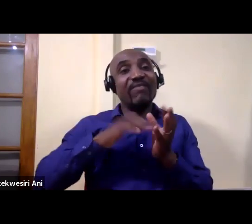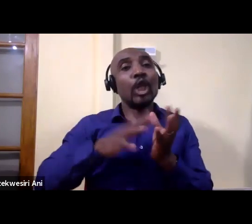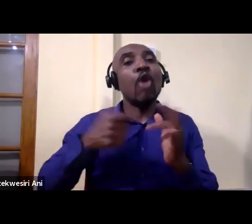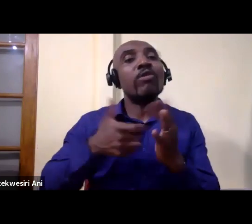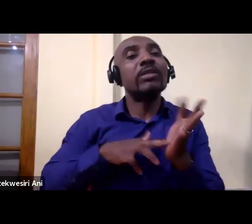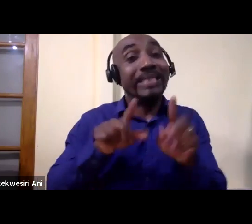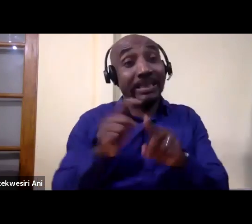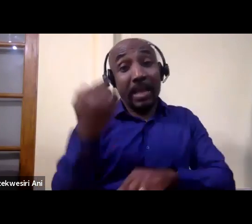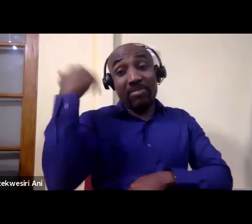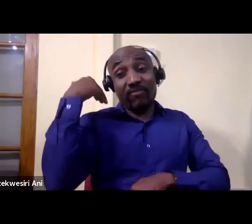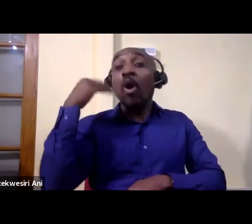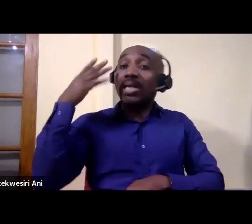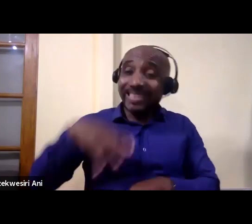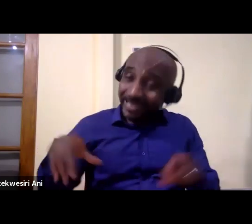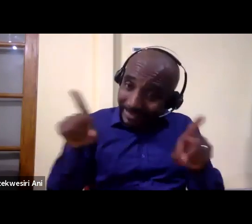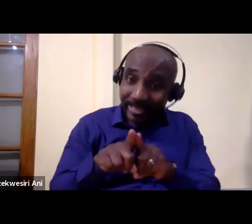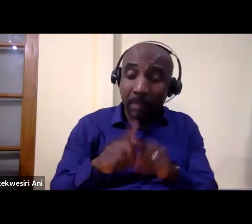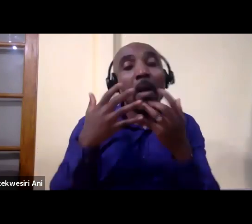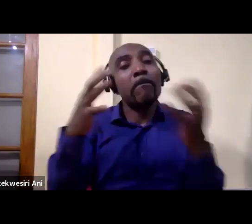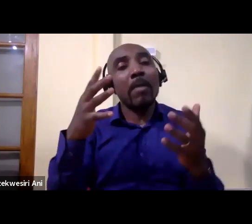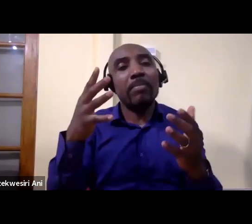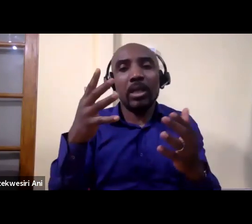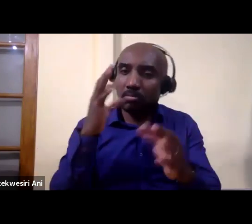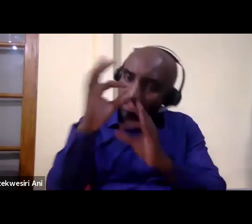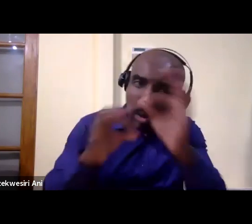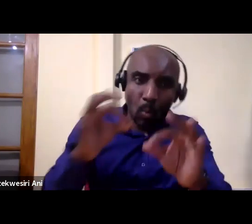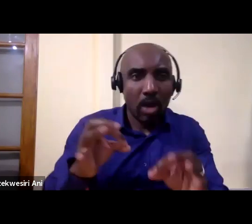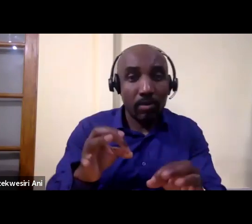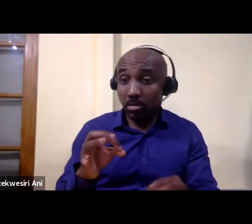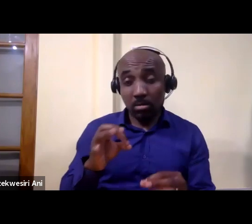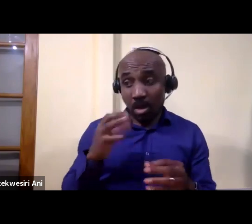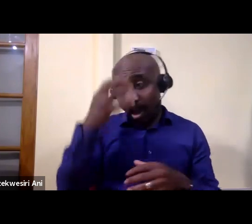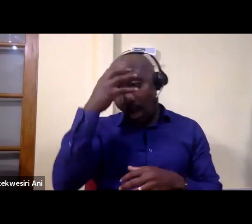inquiry. I don't trust this government